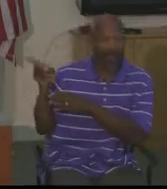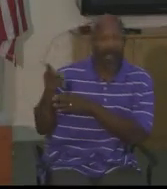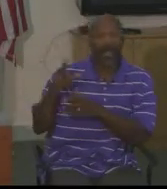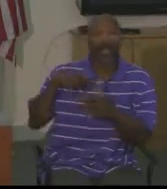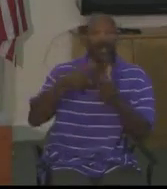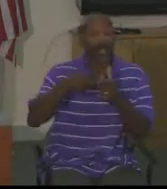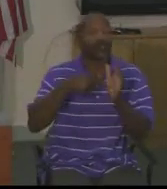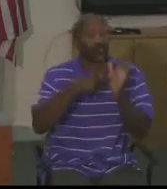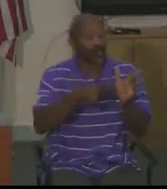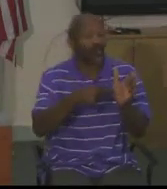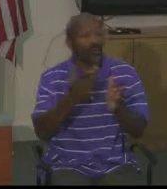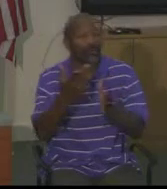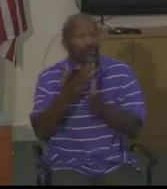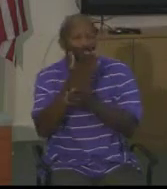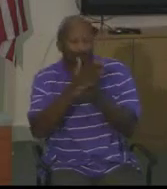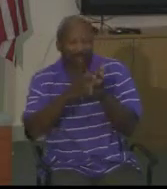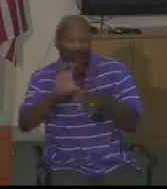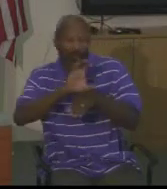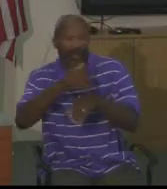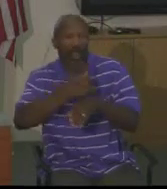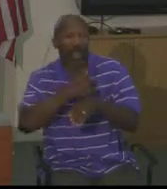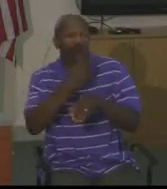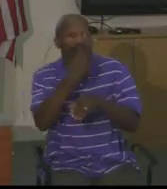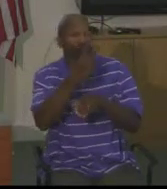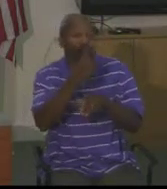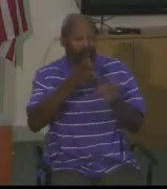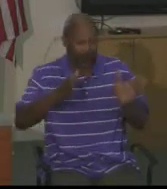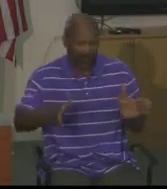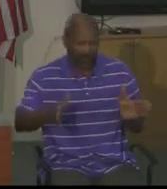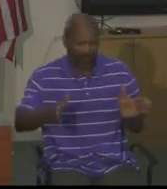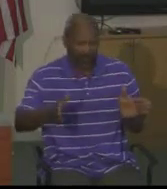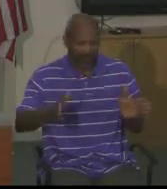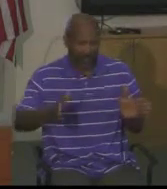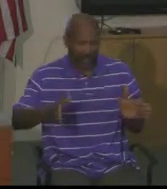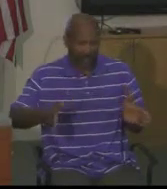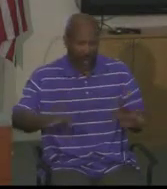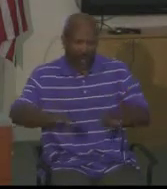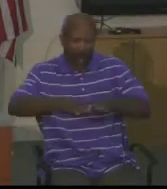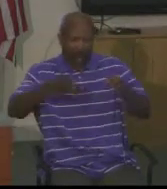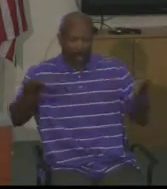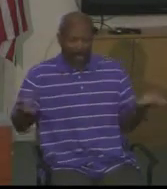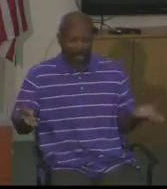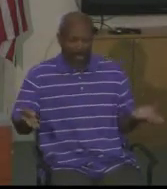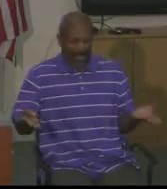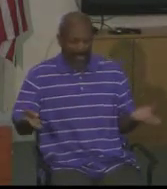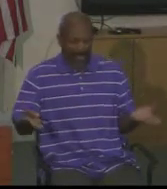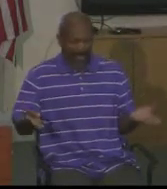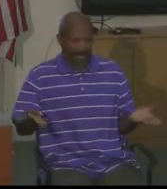possible. If not, I'm going to show you some computers have 2 sides that open. So if you don't